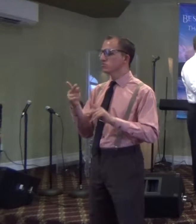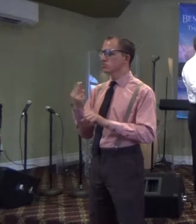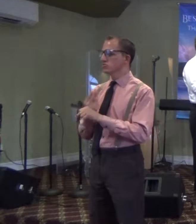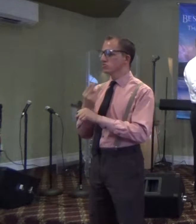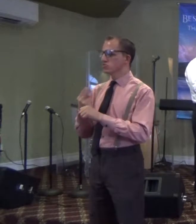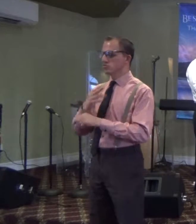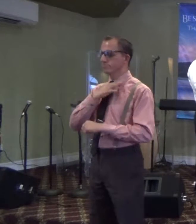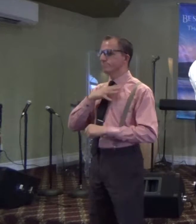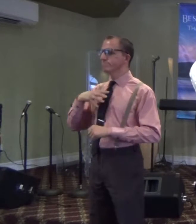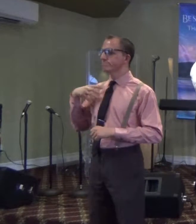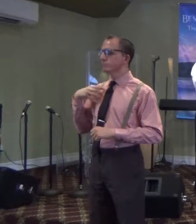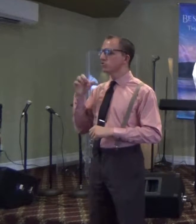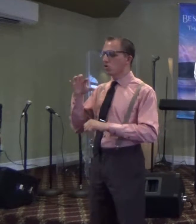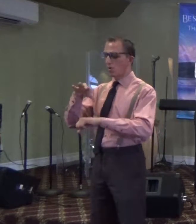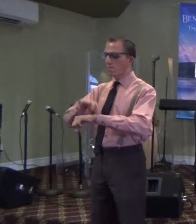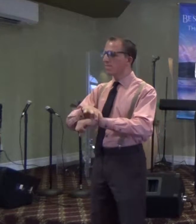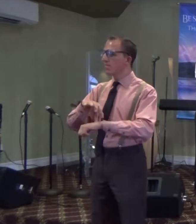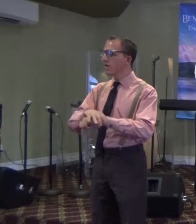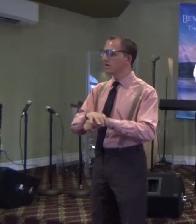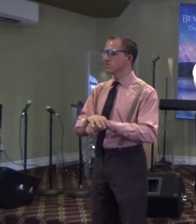use sometimes for good luck.